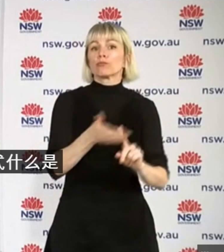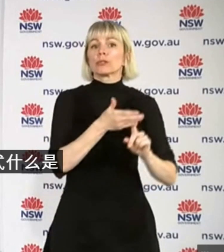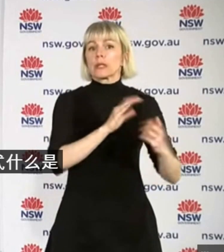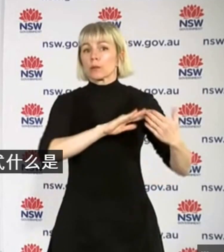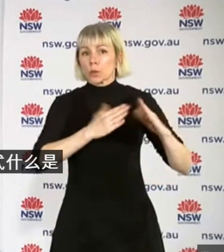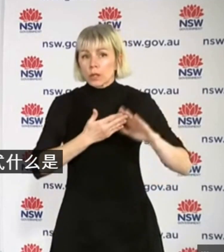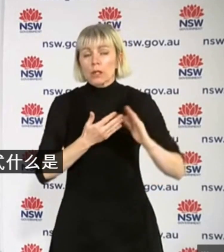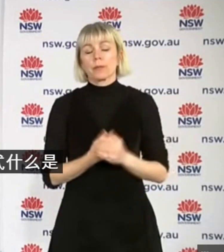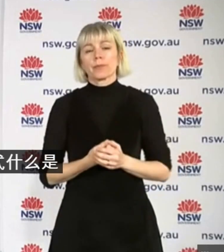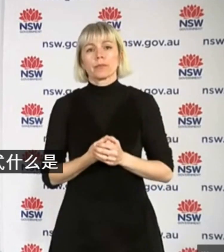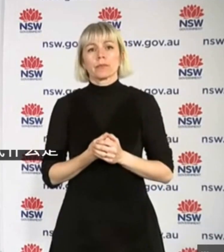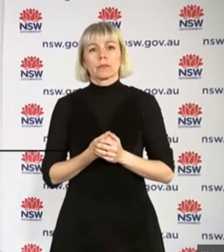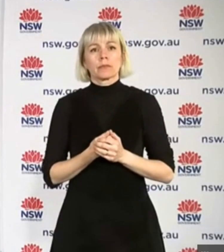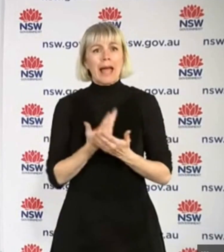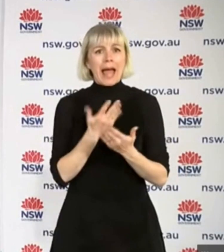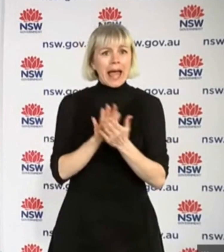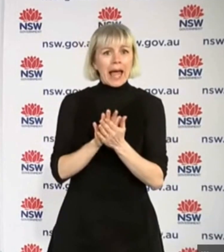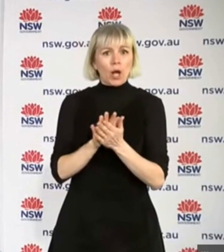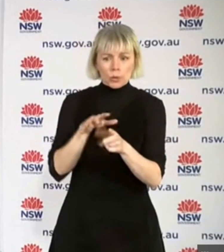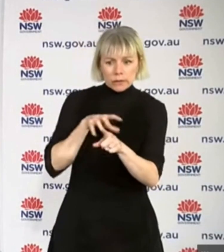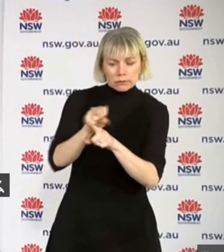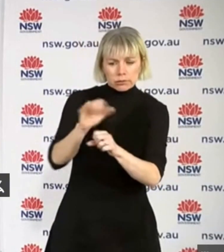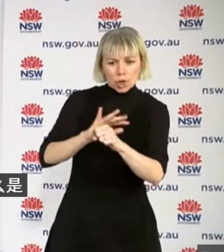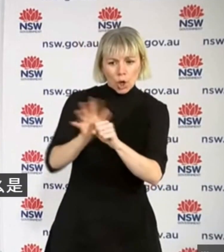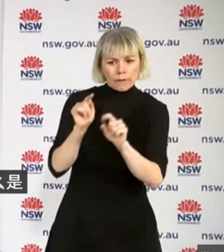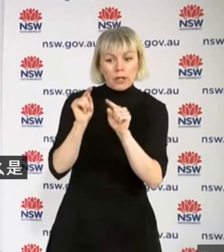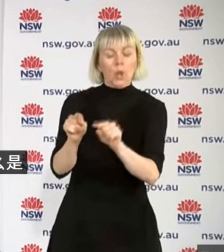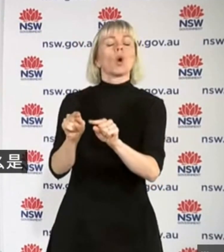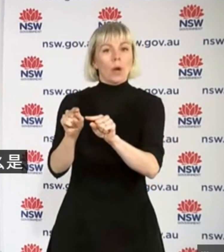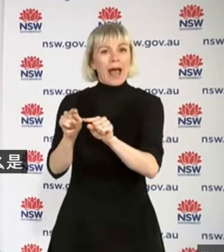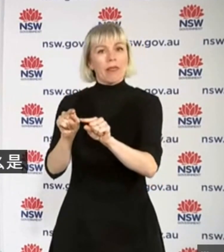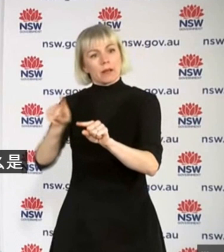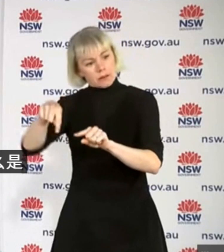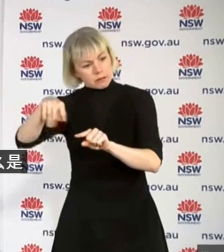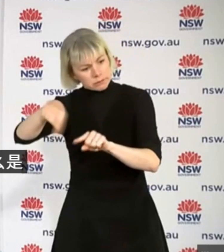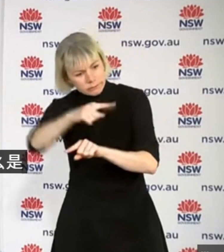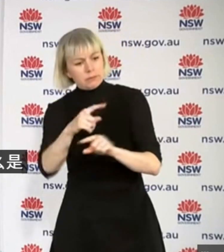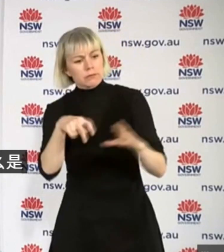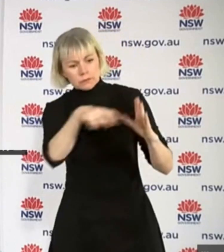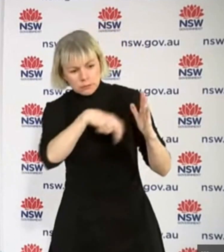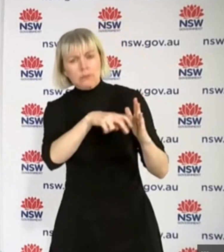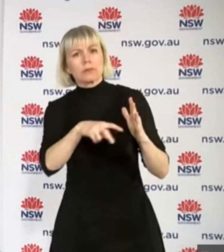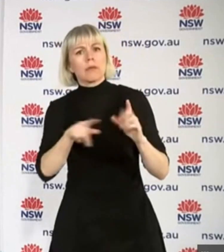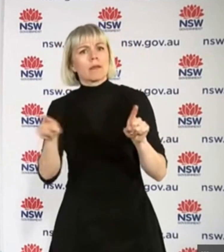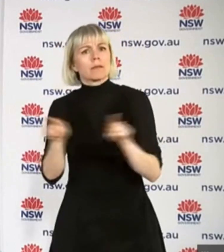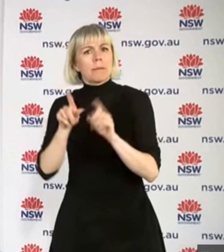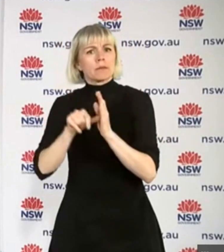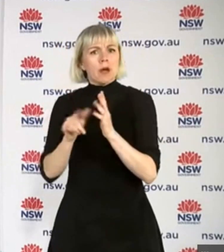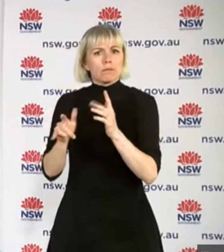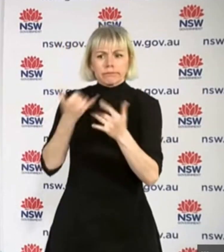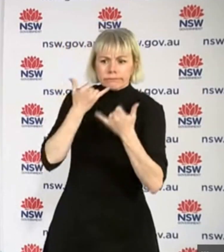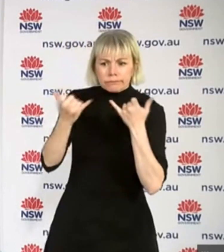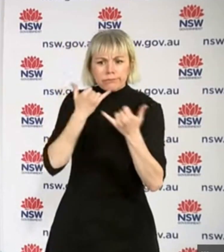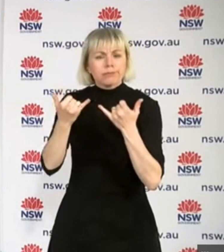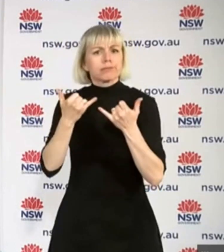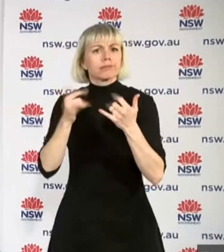isolation or tracking, tracing and isolation process, what is the best way to advise business, vice versa. So